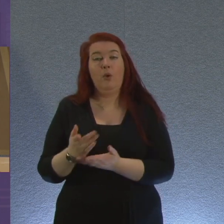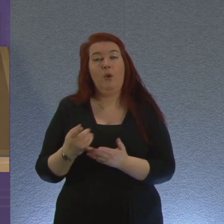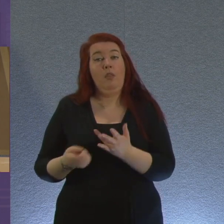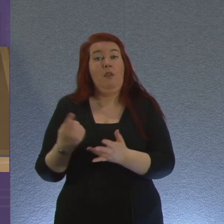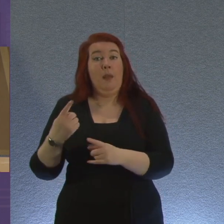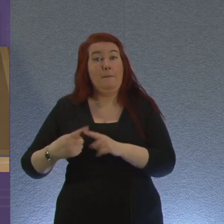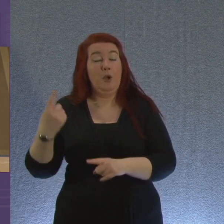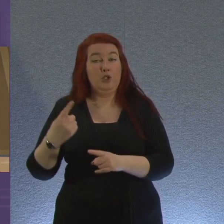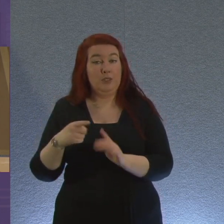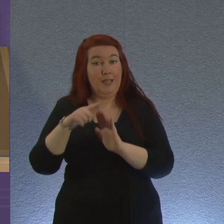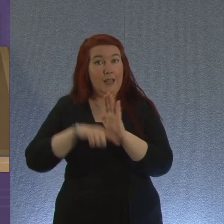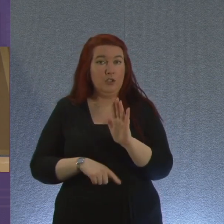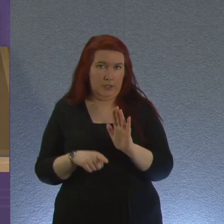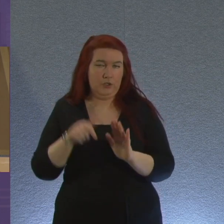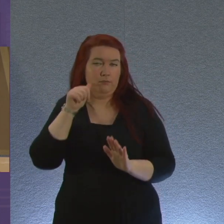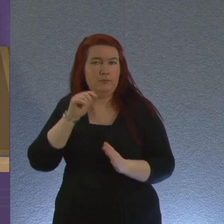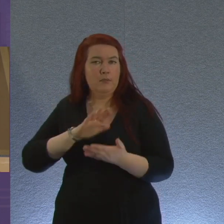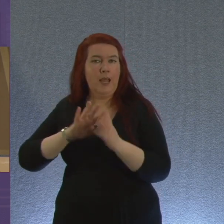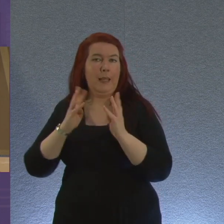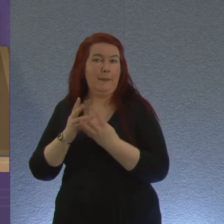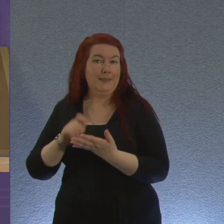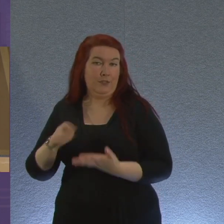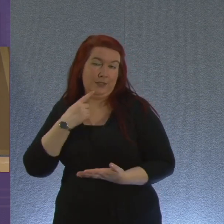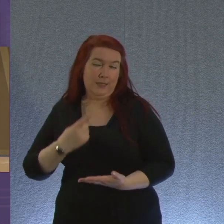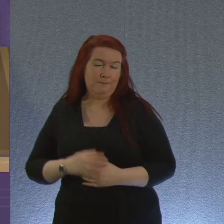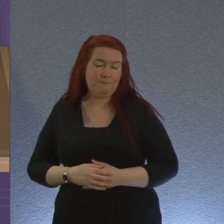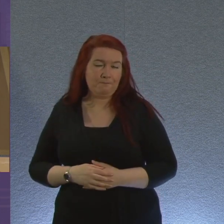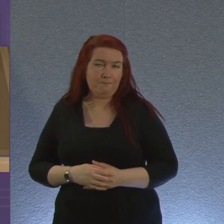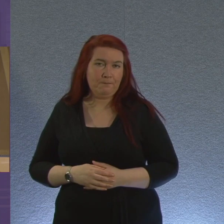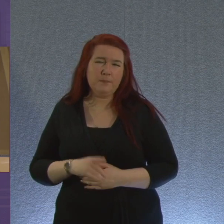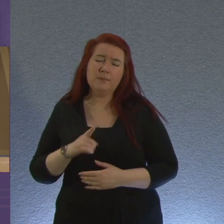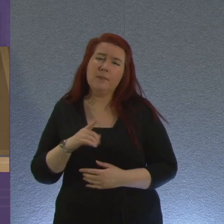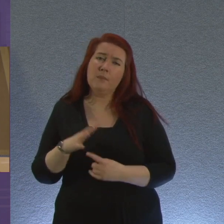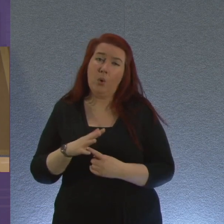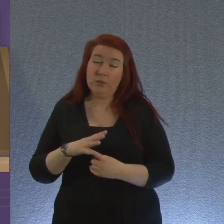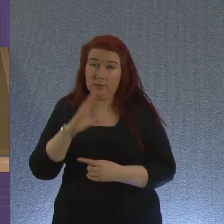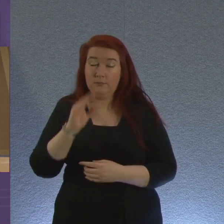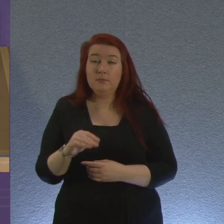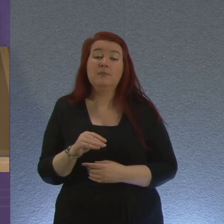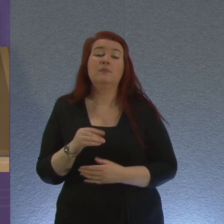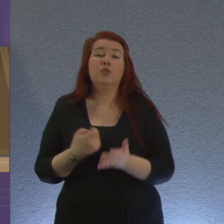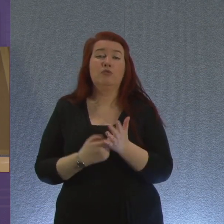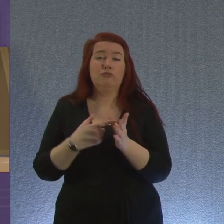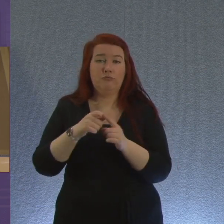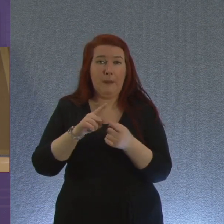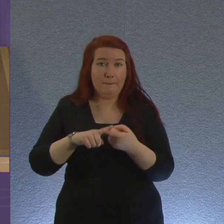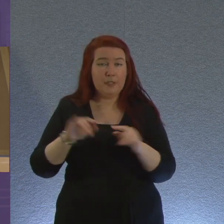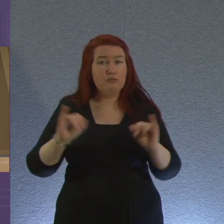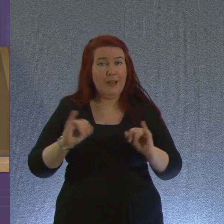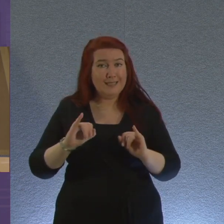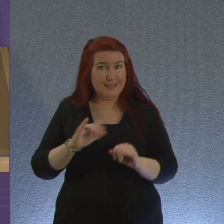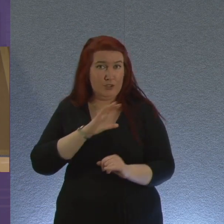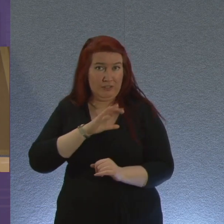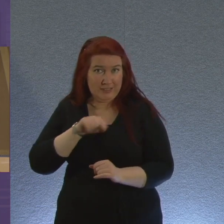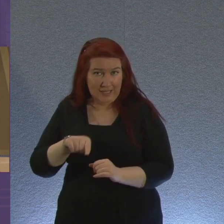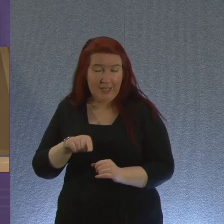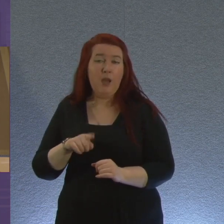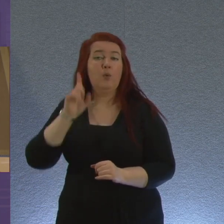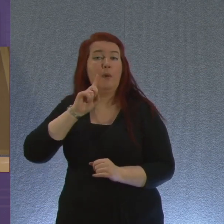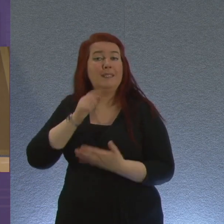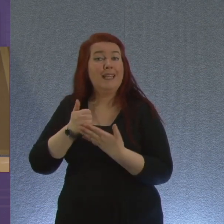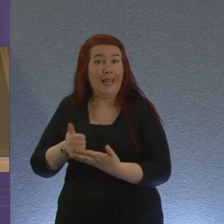as outlined by the Cabinet Secretary. But it's important to say that Rape Crisis, Victim Support and Women's Aid do support these